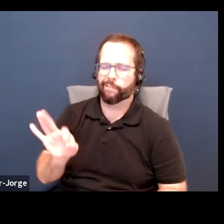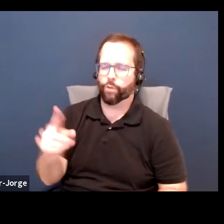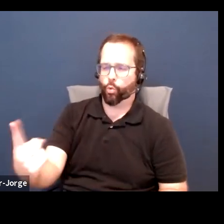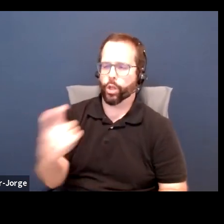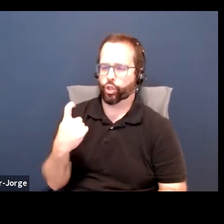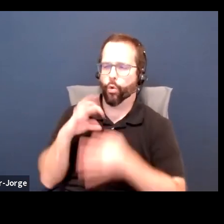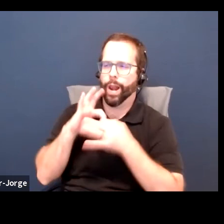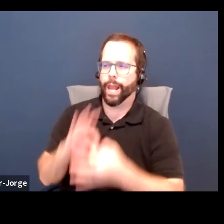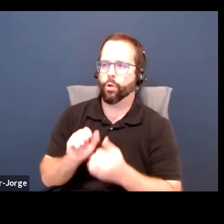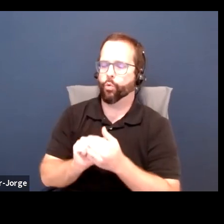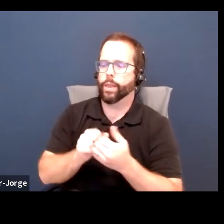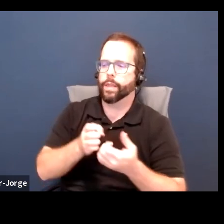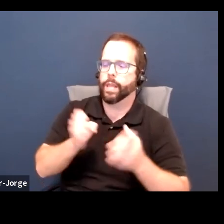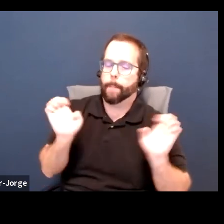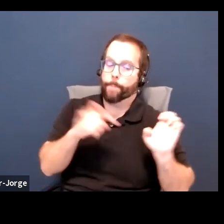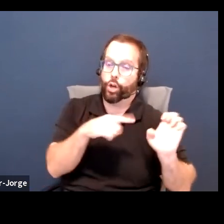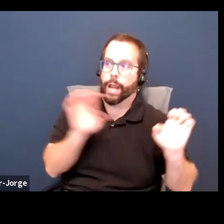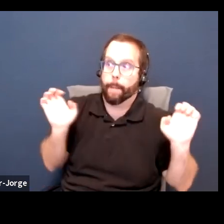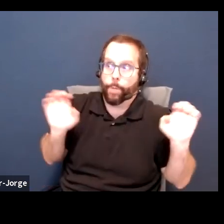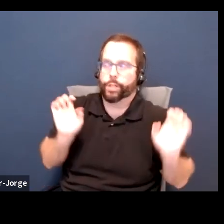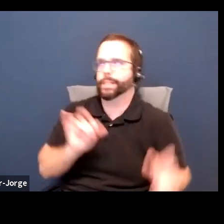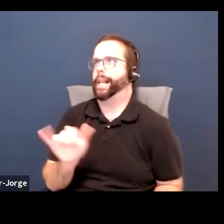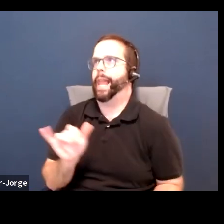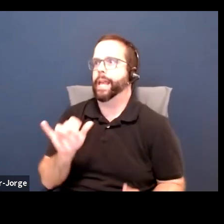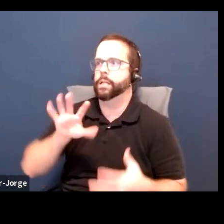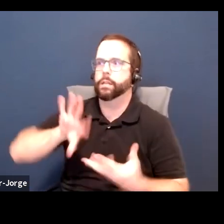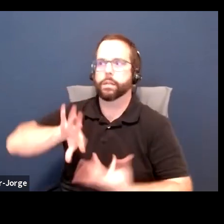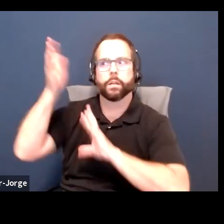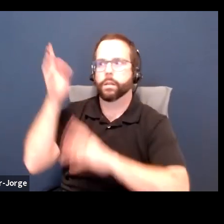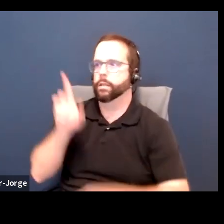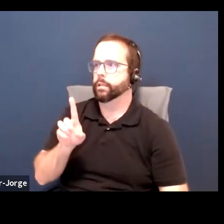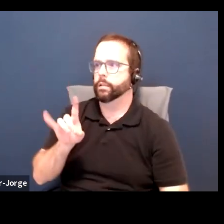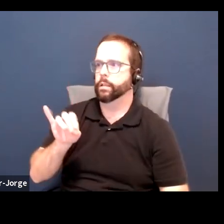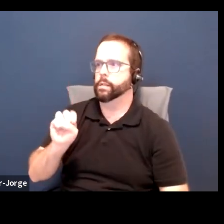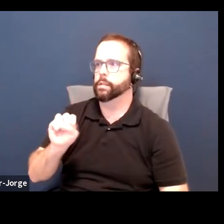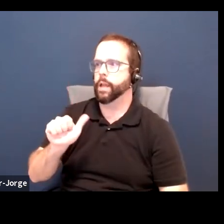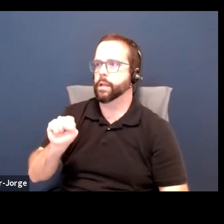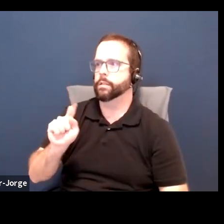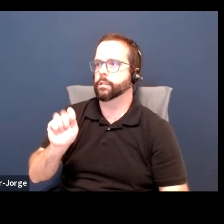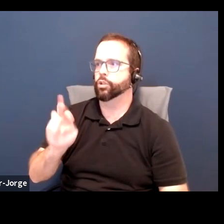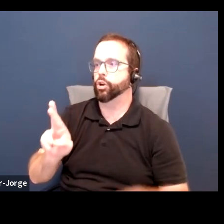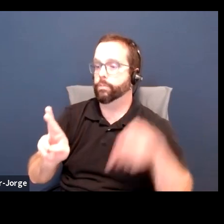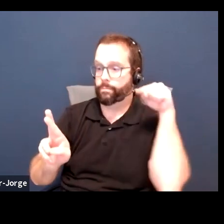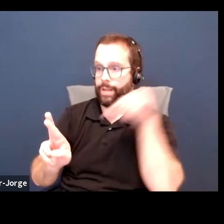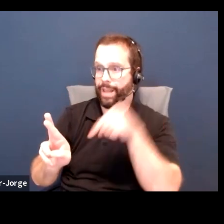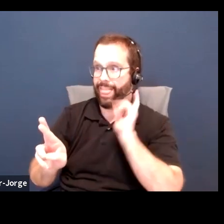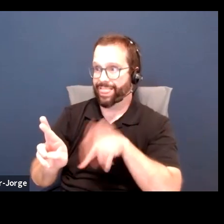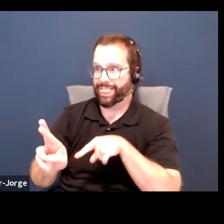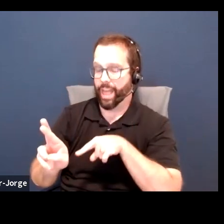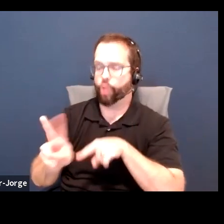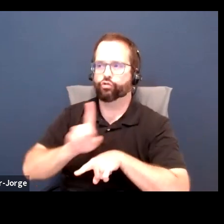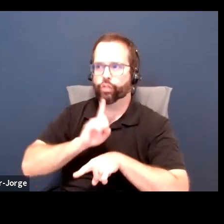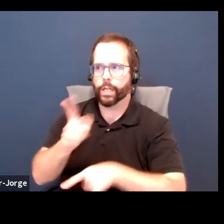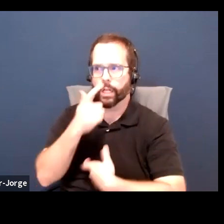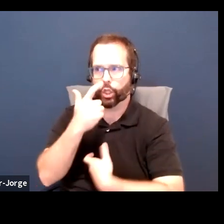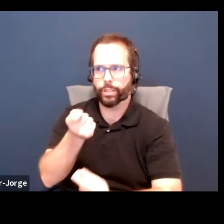kind of emergencies as in disasters. And I think that's another place that we are really interested in seeing what is